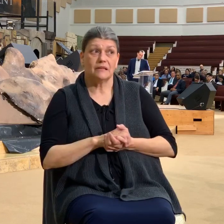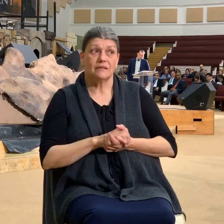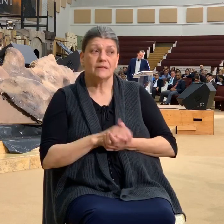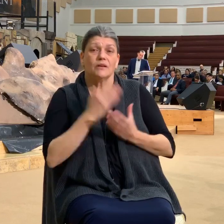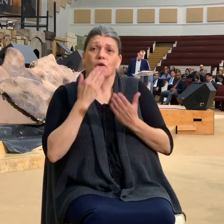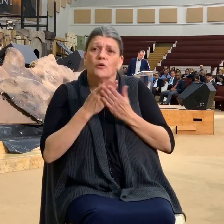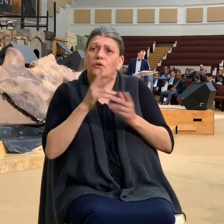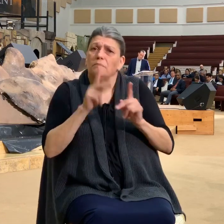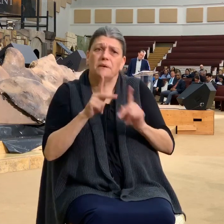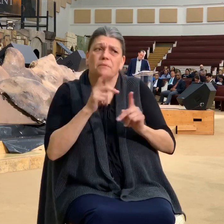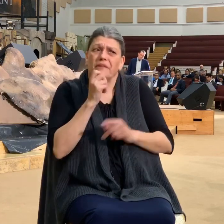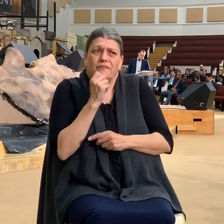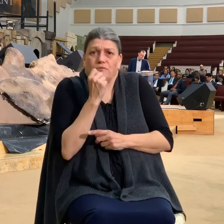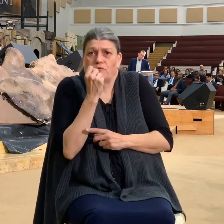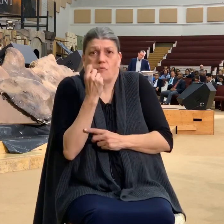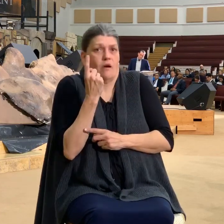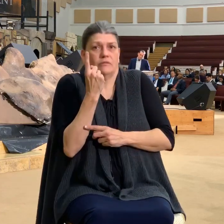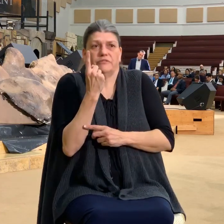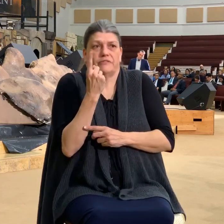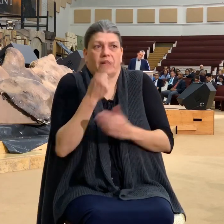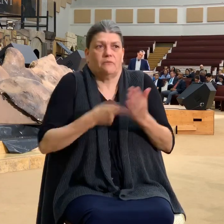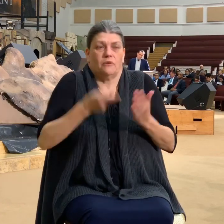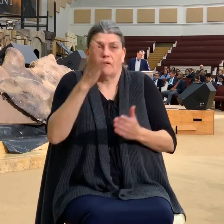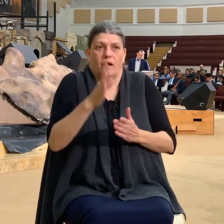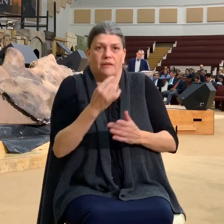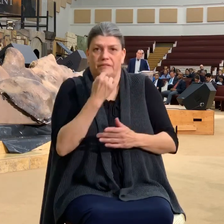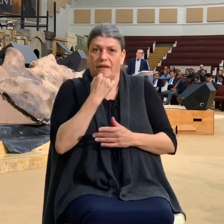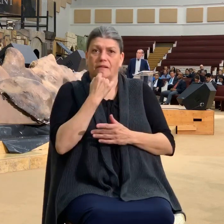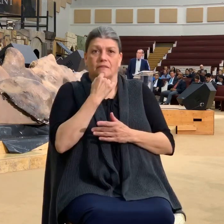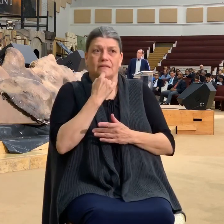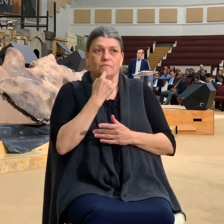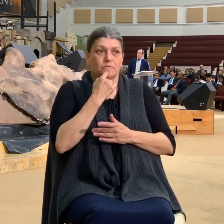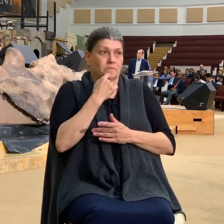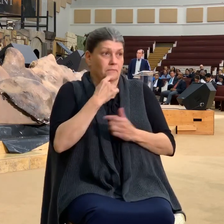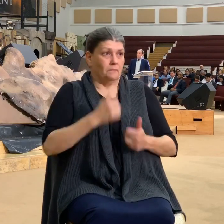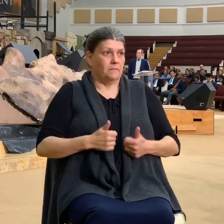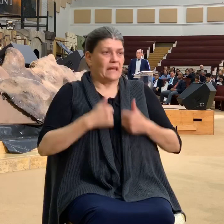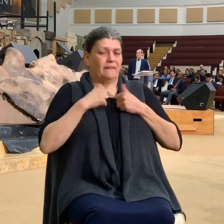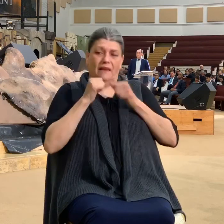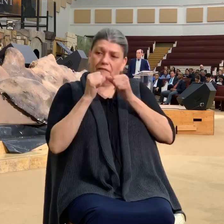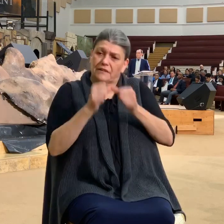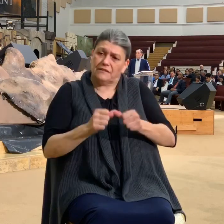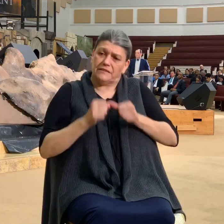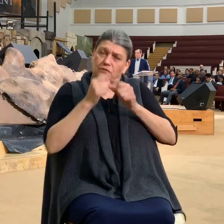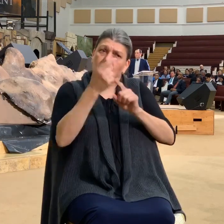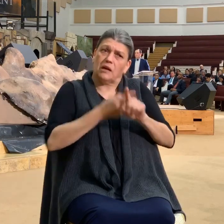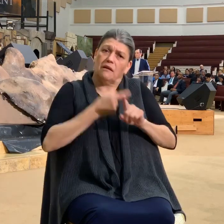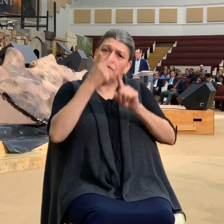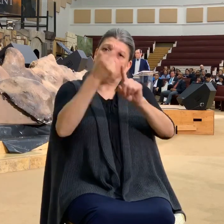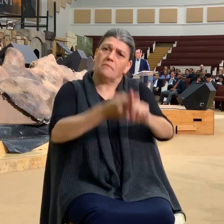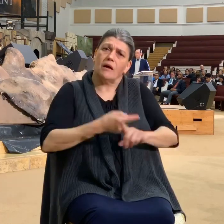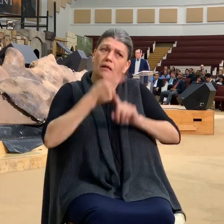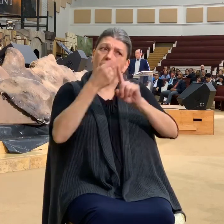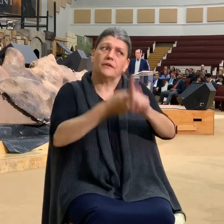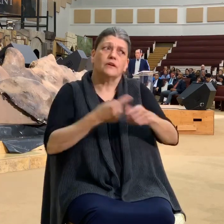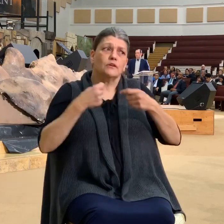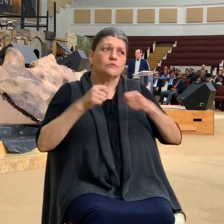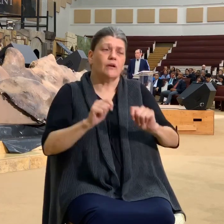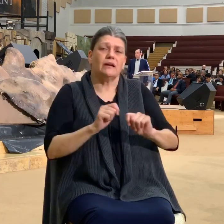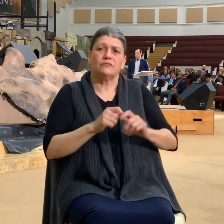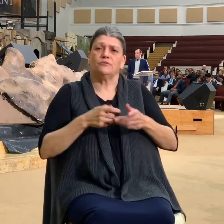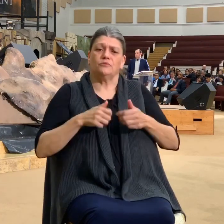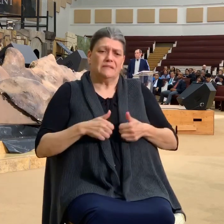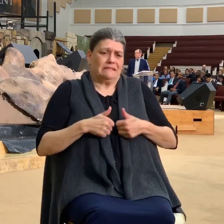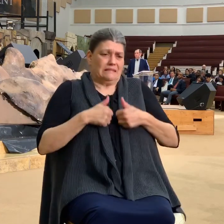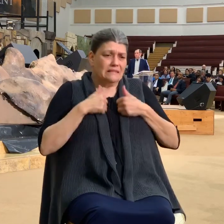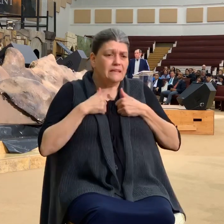people that don't understand what God is saying. And they live continually, month to month, trying to survive. They're always